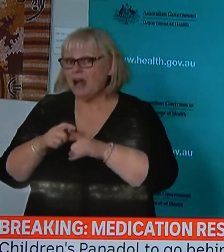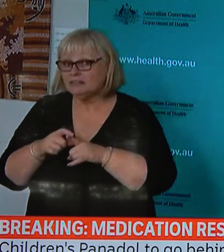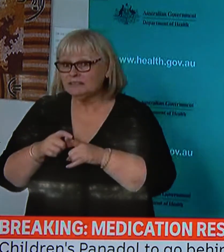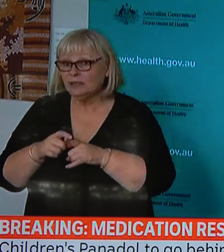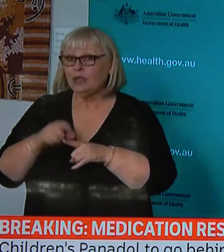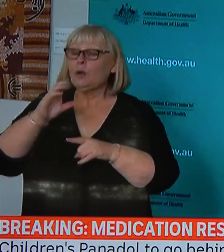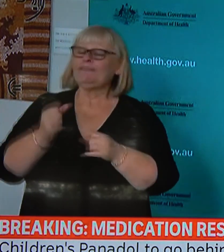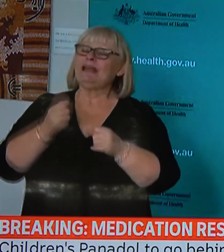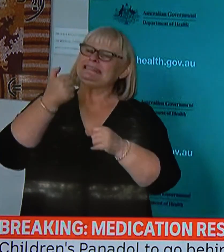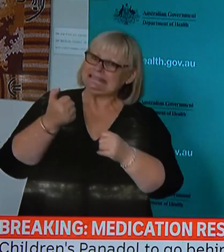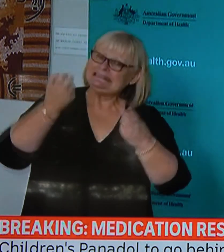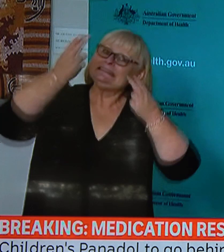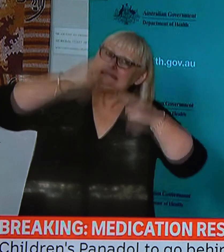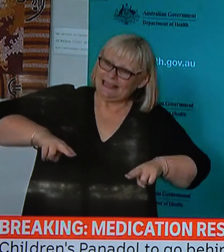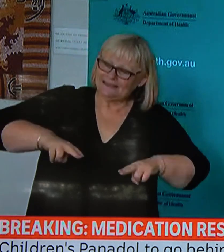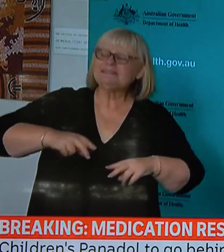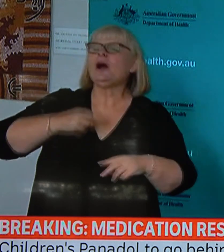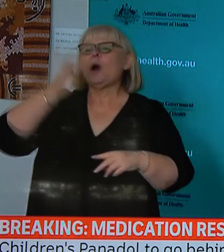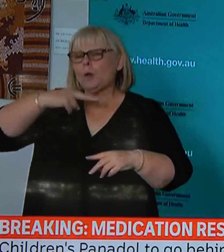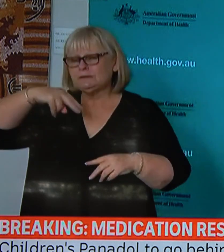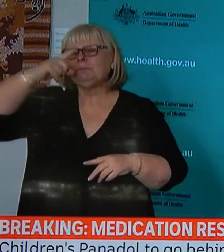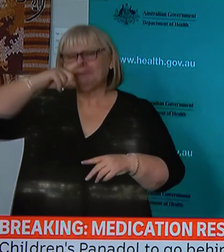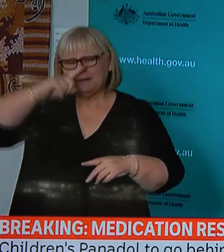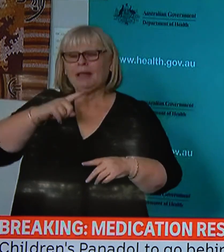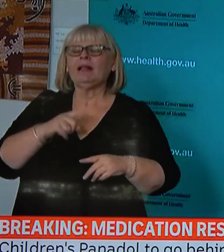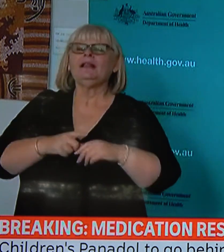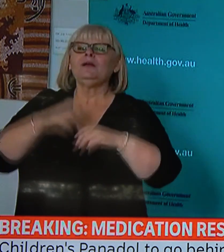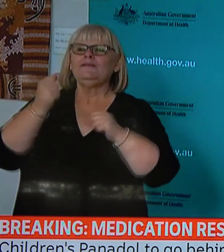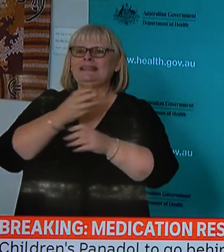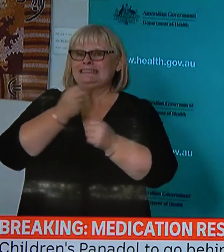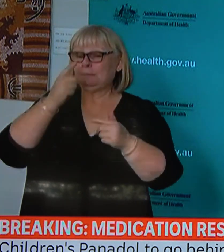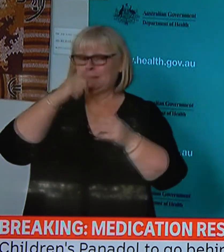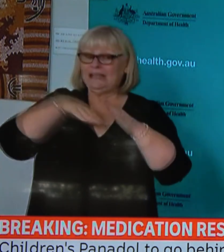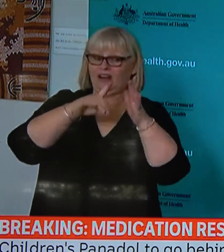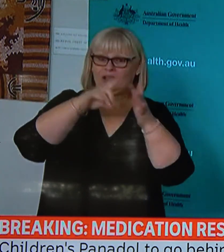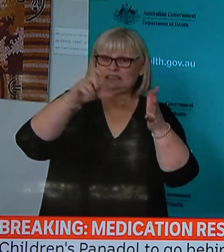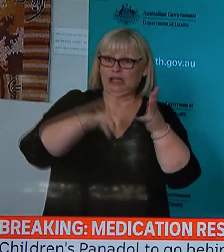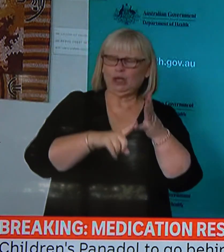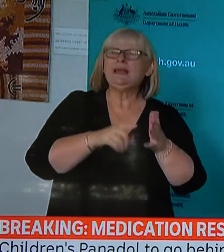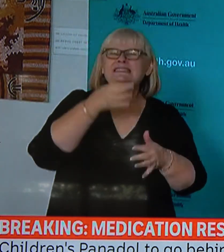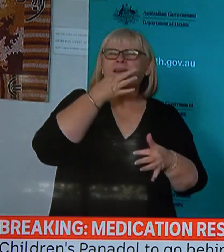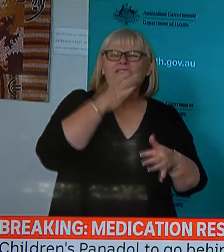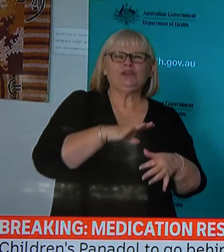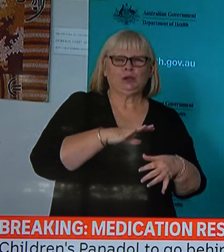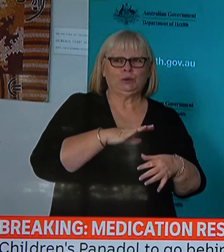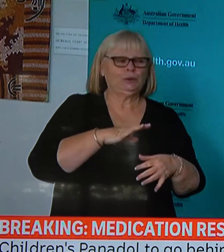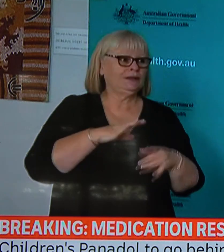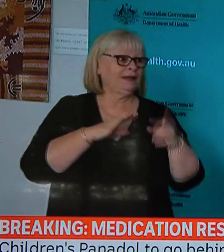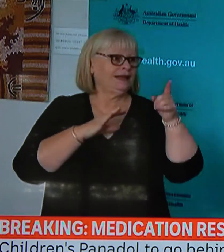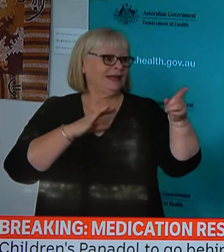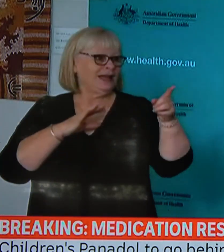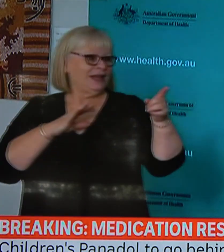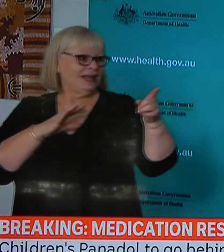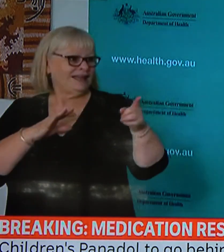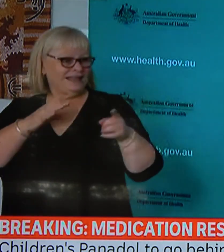had those 6 deaths, unfortunately, all in older people. We've had some people in ICU, but it's a very small number. How many